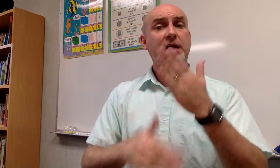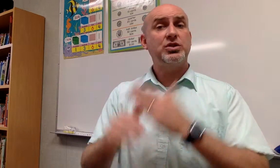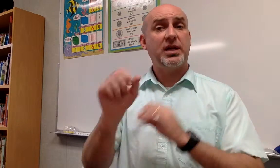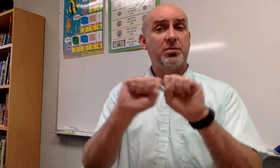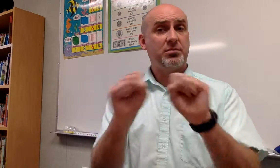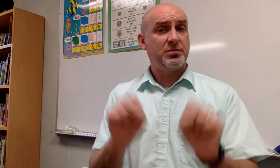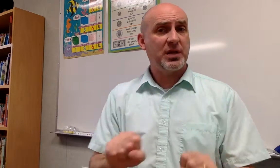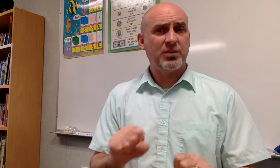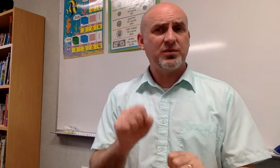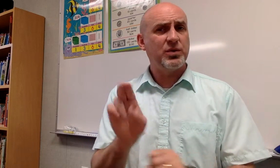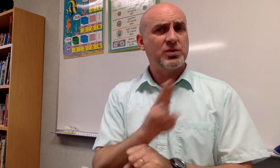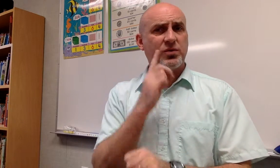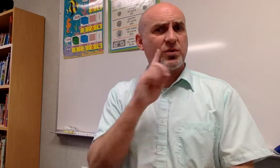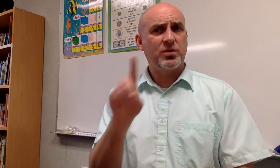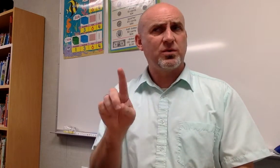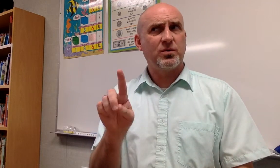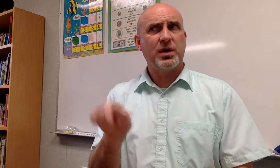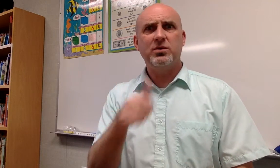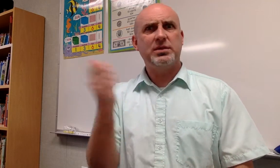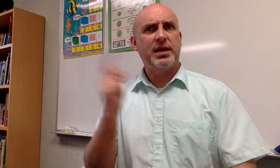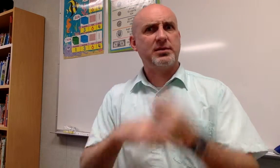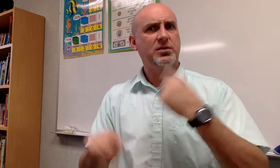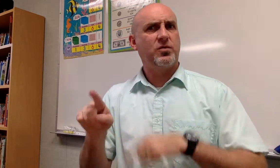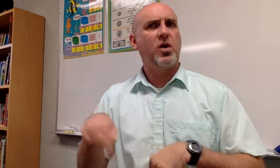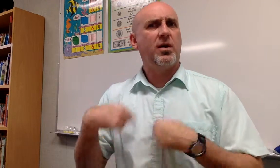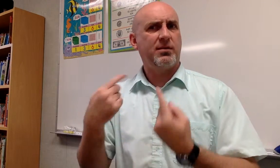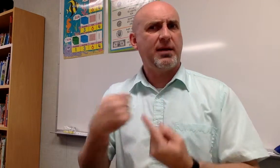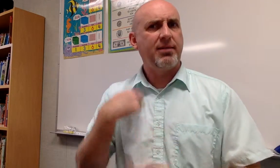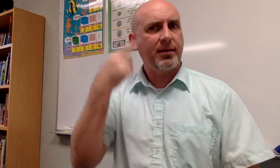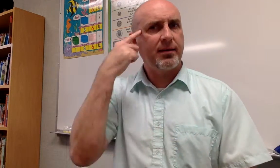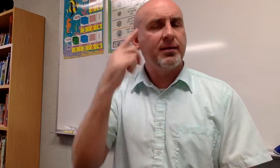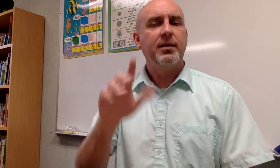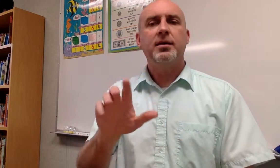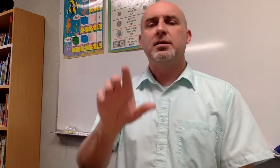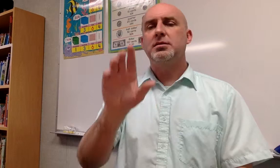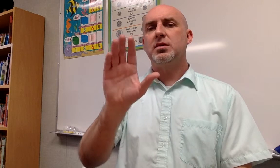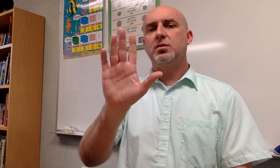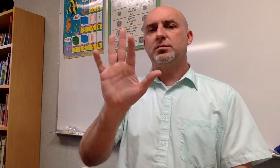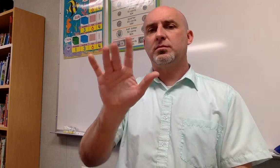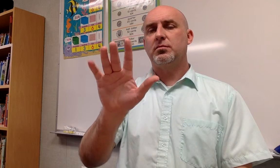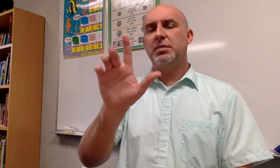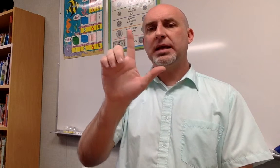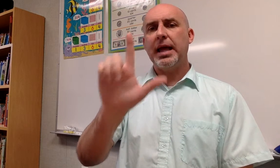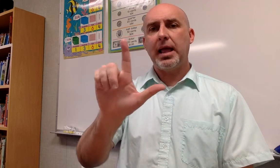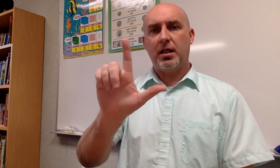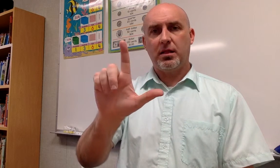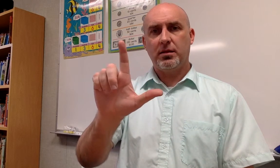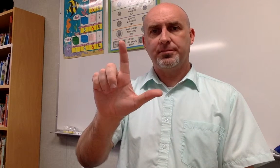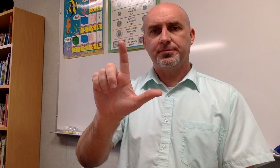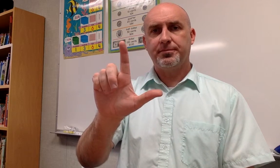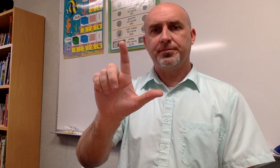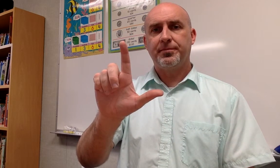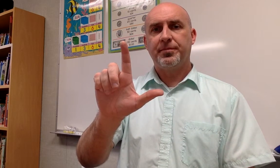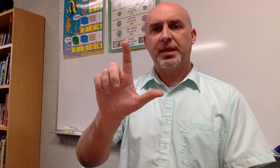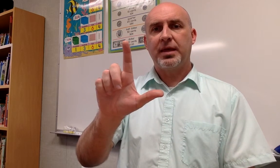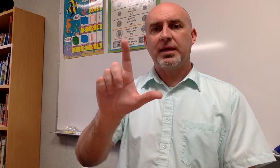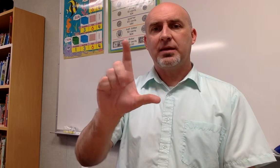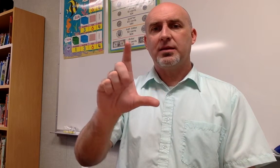shape than we've used for other signs so far, I think. So make a L, then you're going